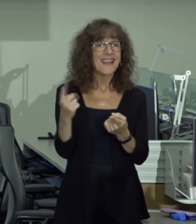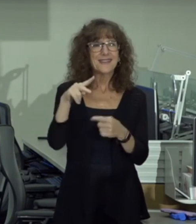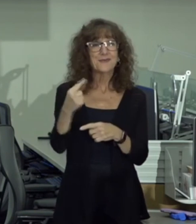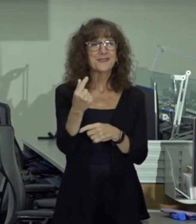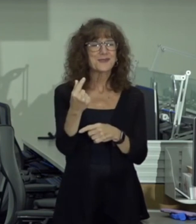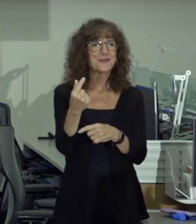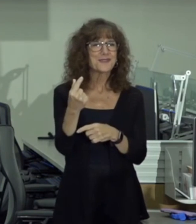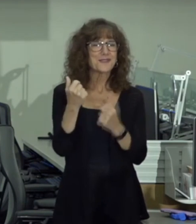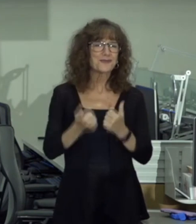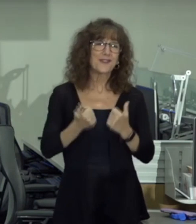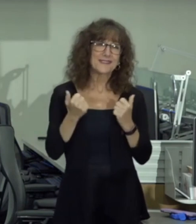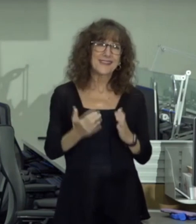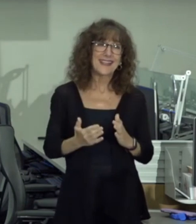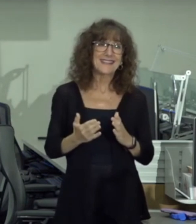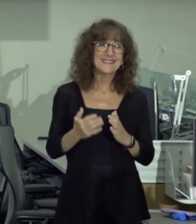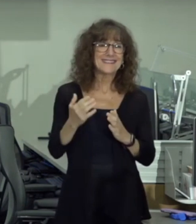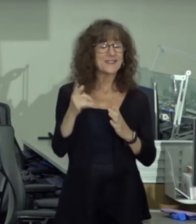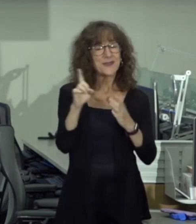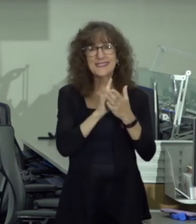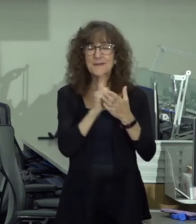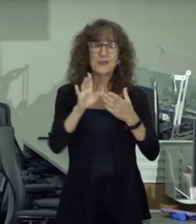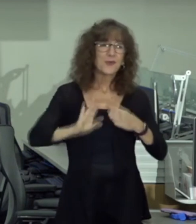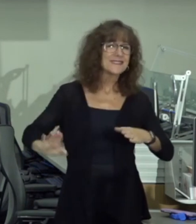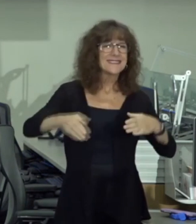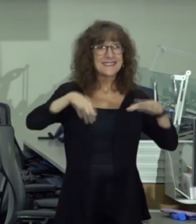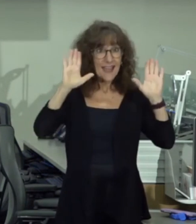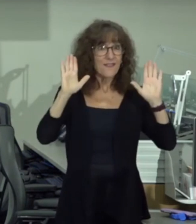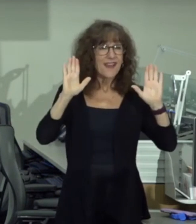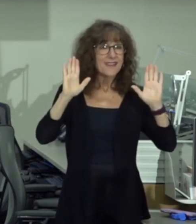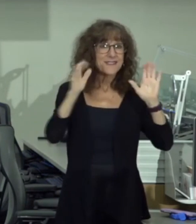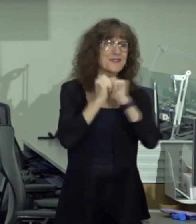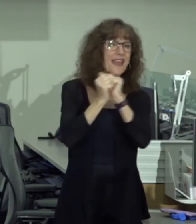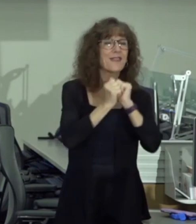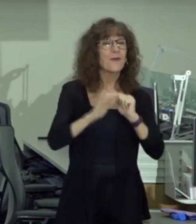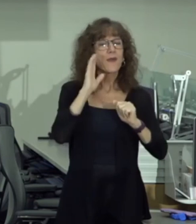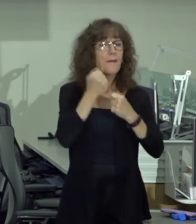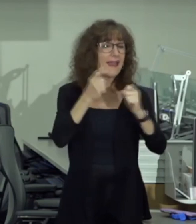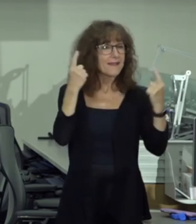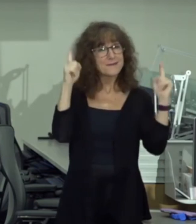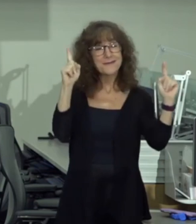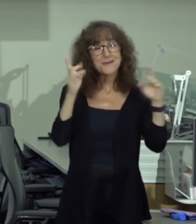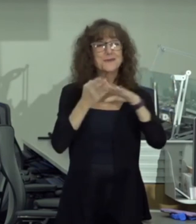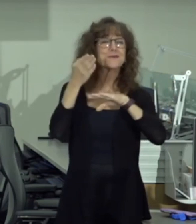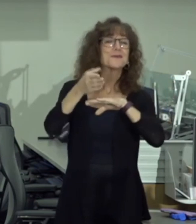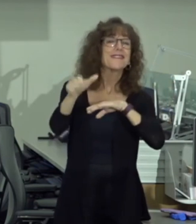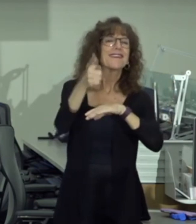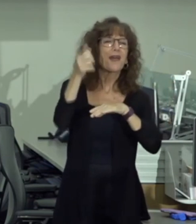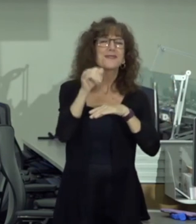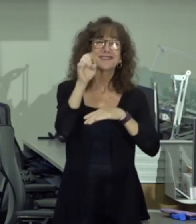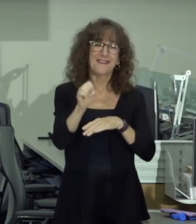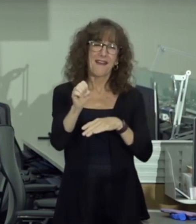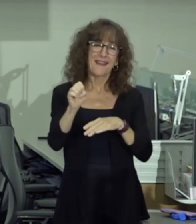Prince Georgians, to your discipline and your sacrifices. Together, we're going to make it to the other side of the